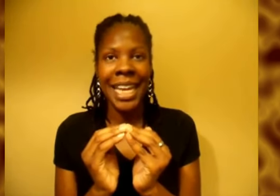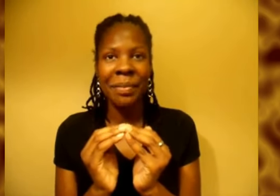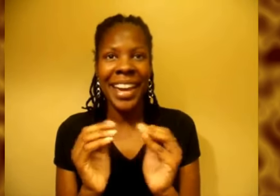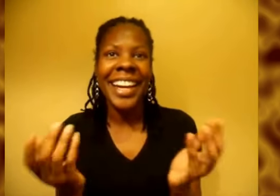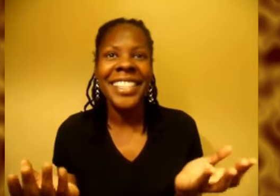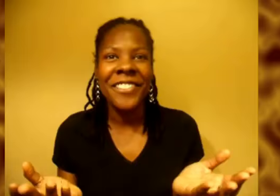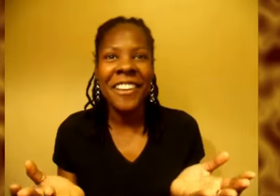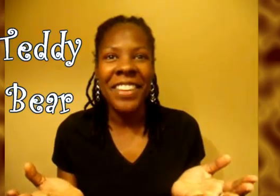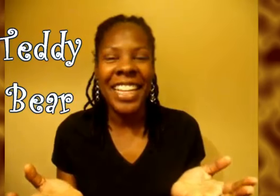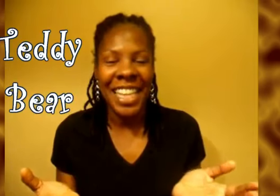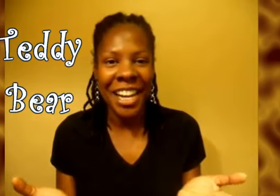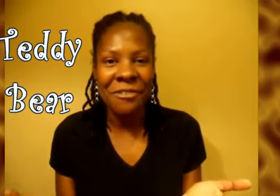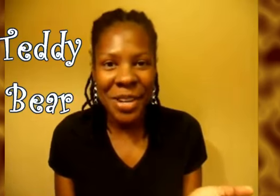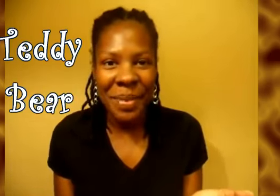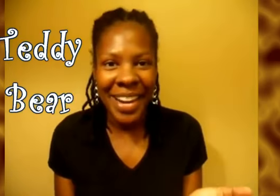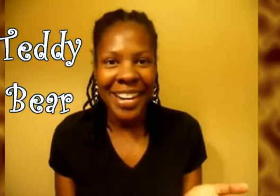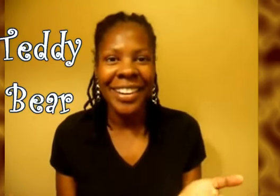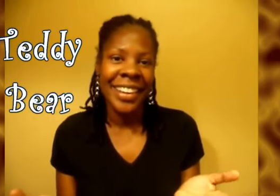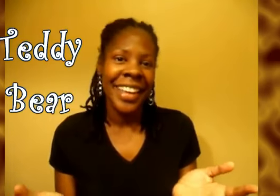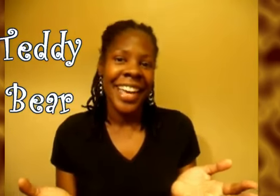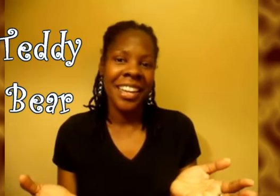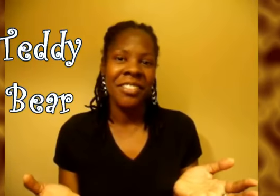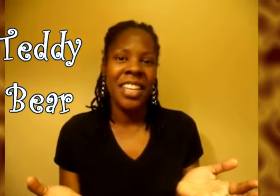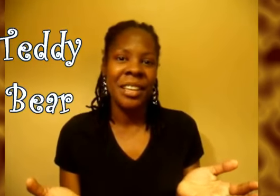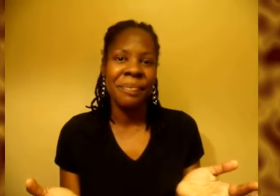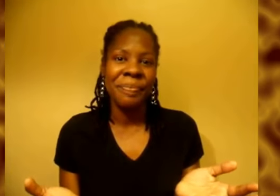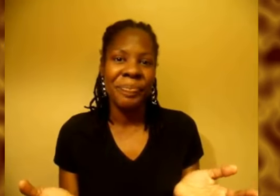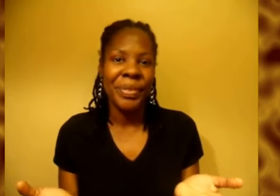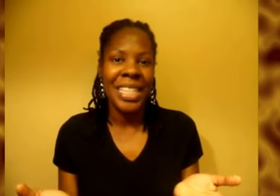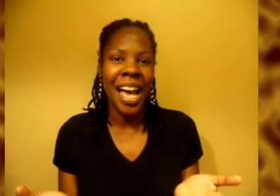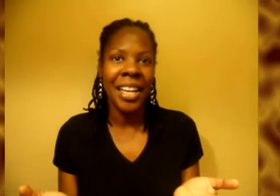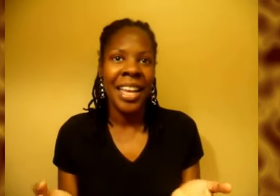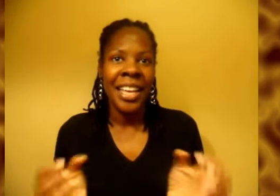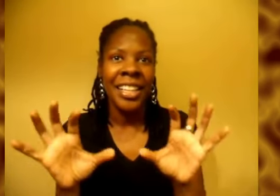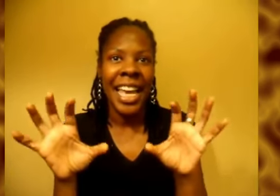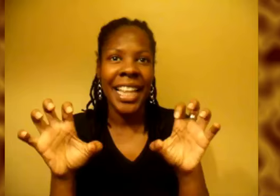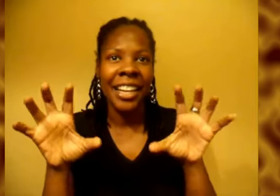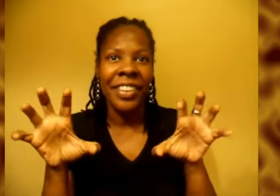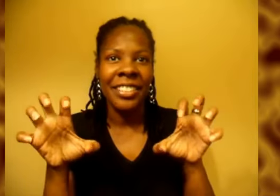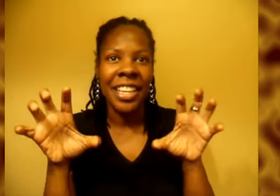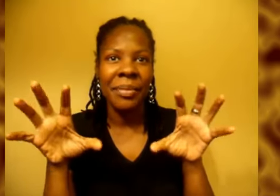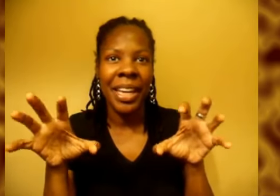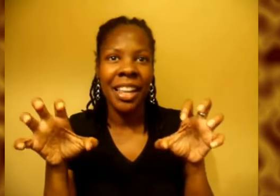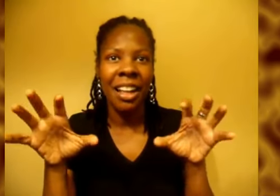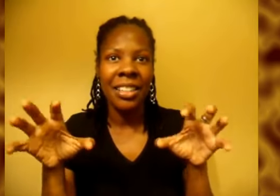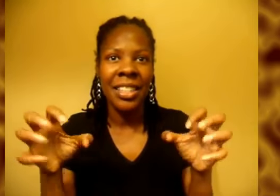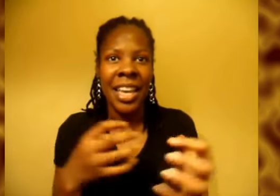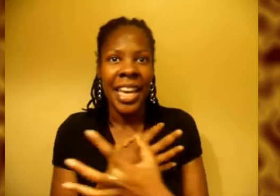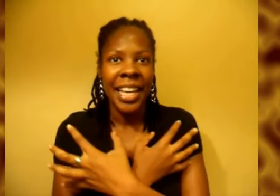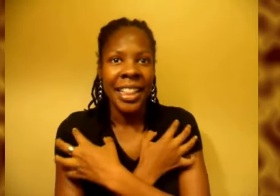Teddy bear is really fun. It's like a real bear kind of fun. You're going to take like your fingers like you're making claws and